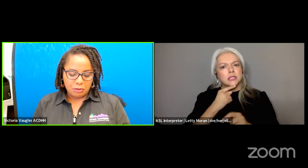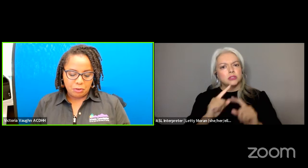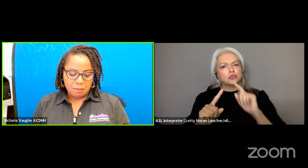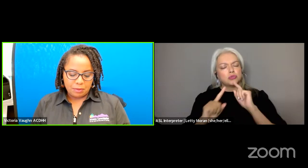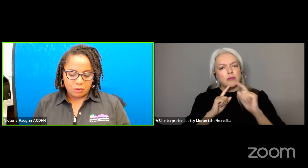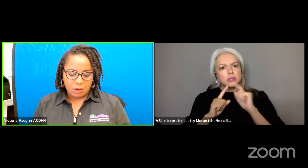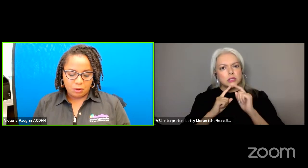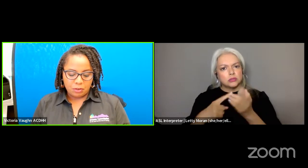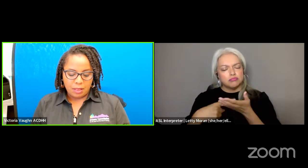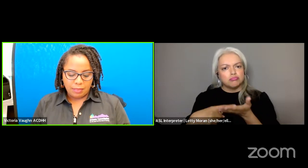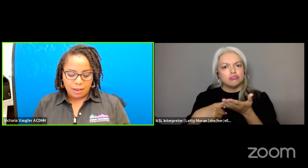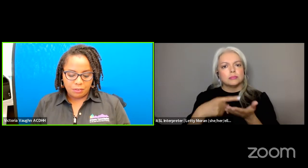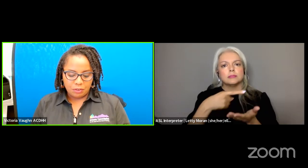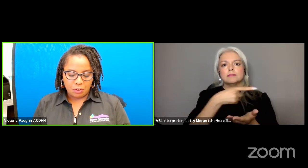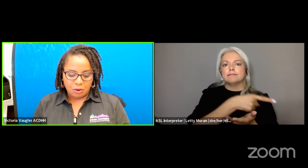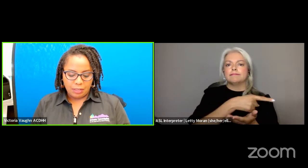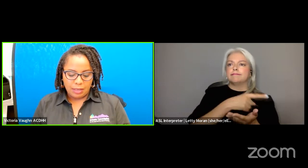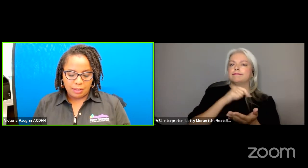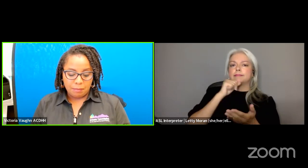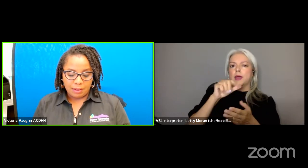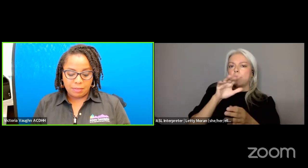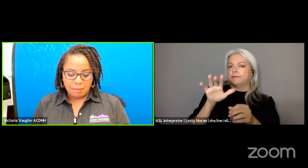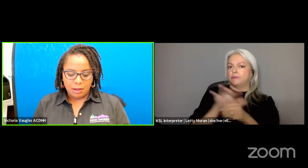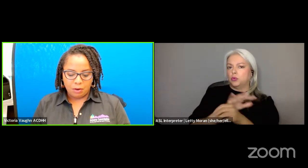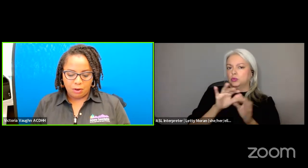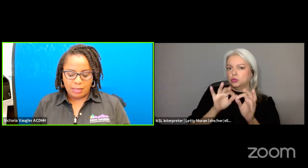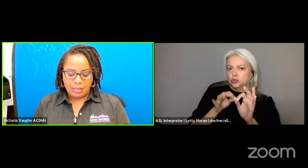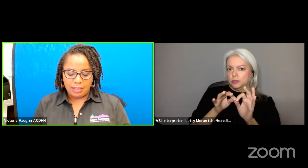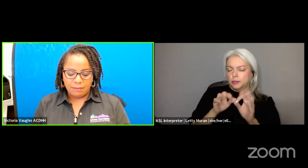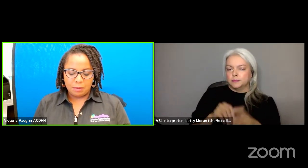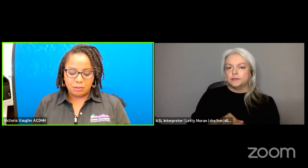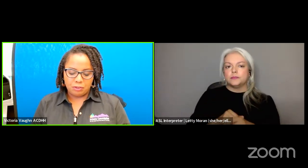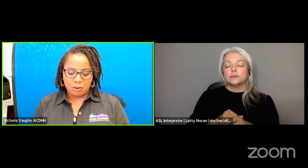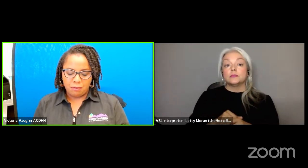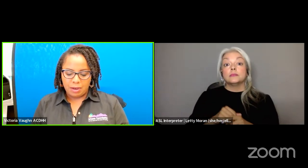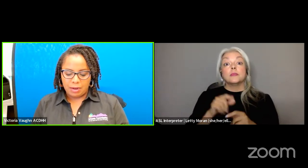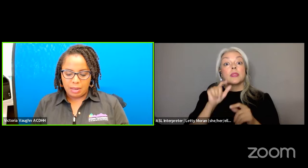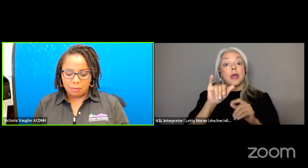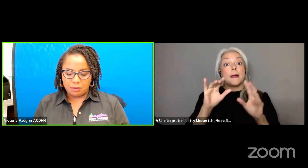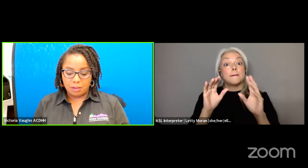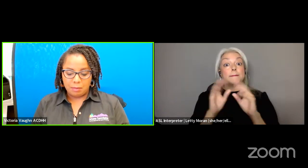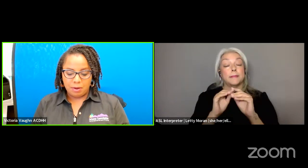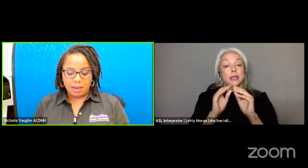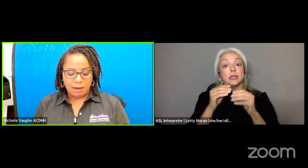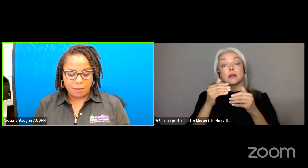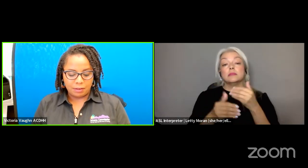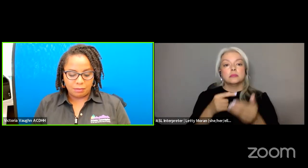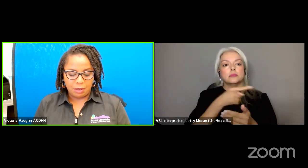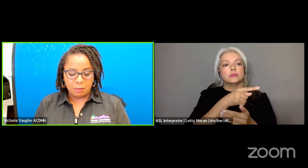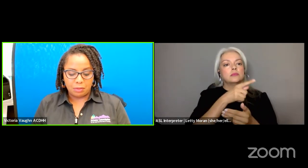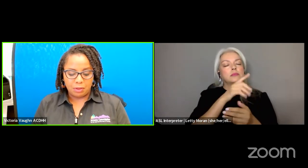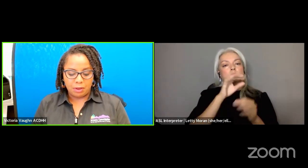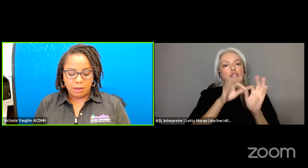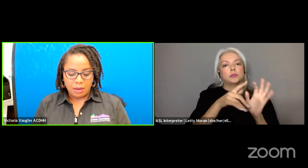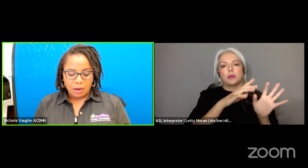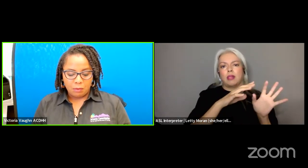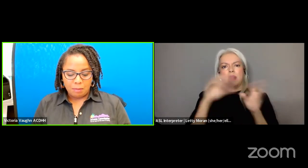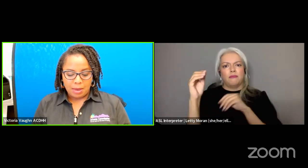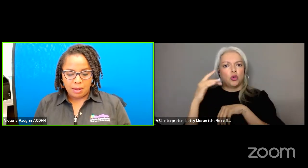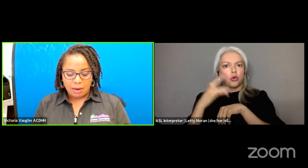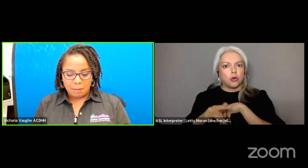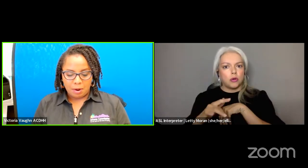And number two, Mrs. Welch left the meeting early, leaving Mr. Genova unable to communicate effectively with